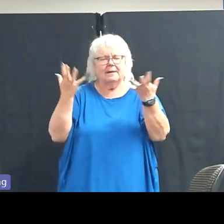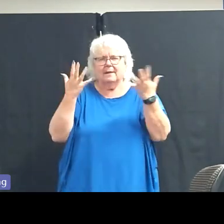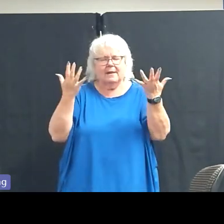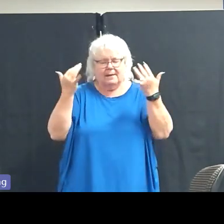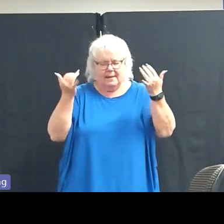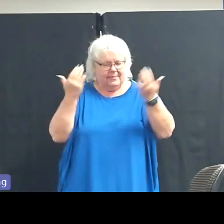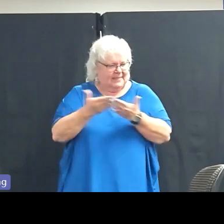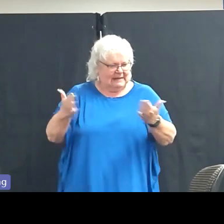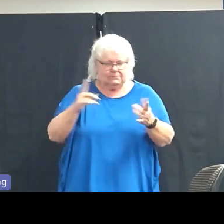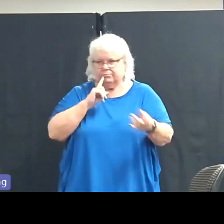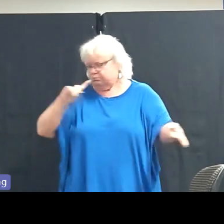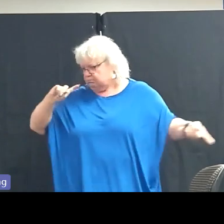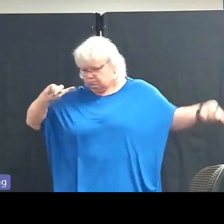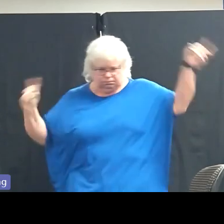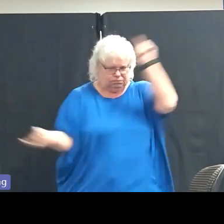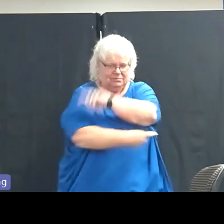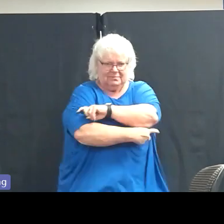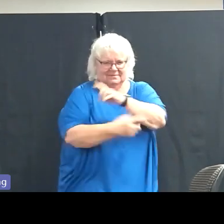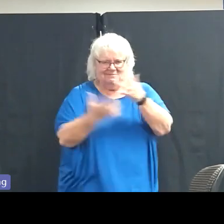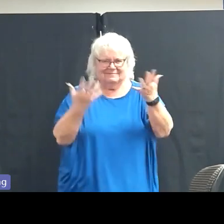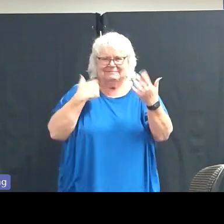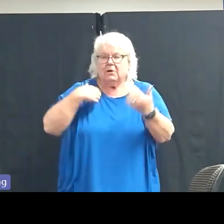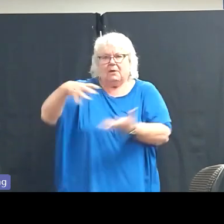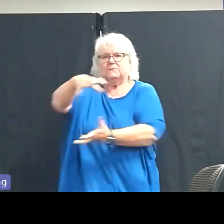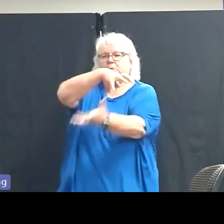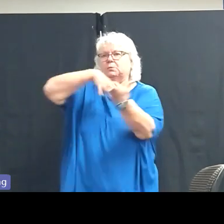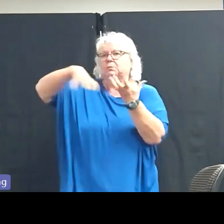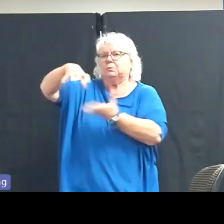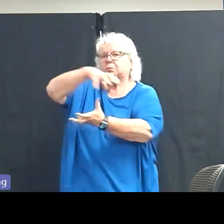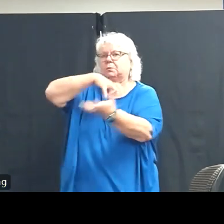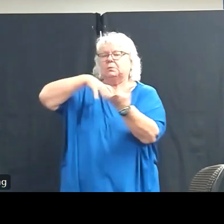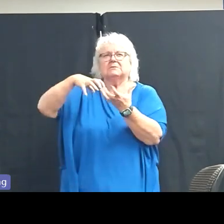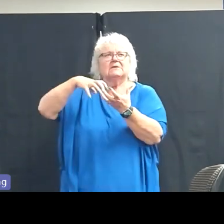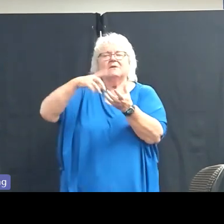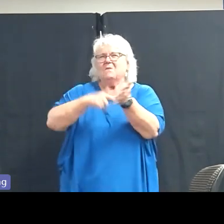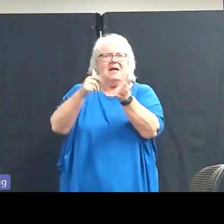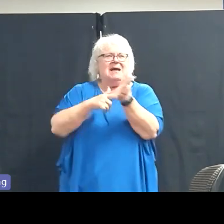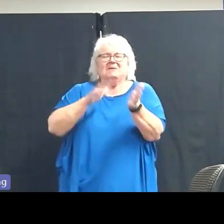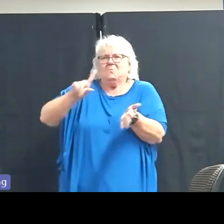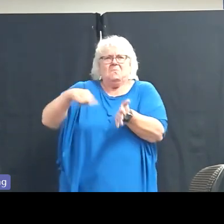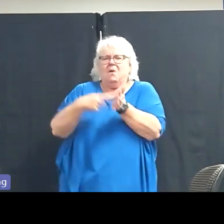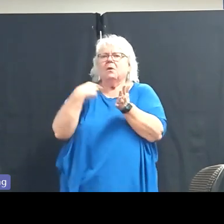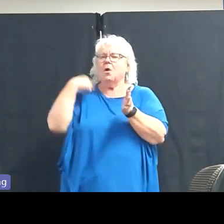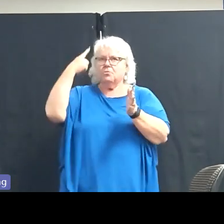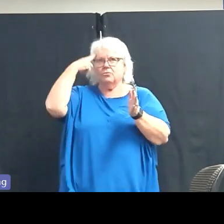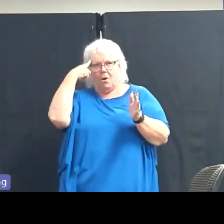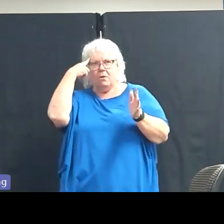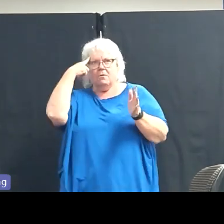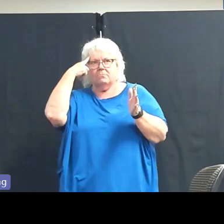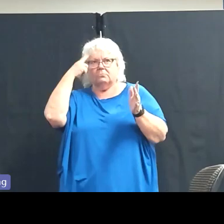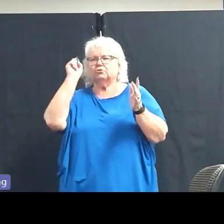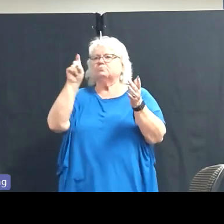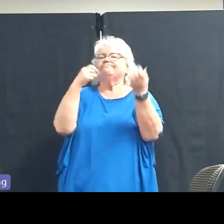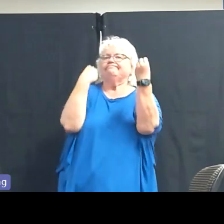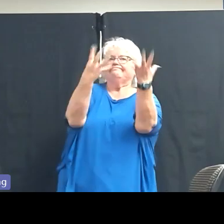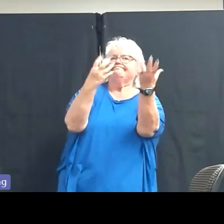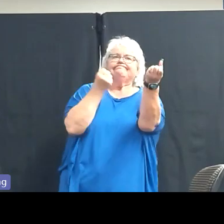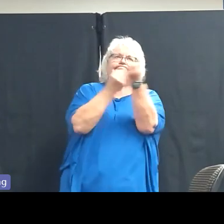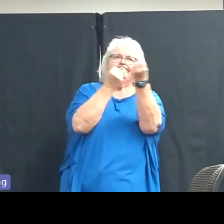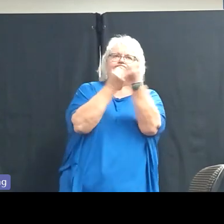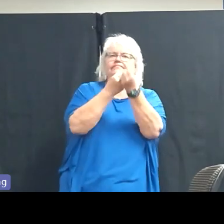for the school. You would see how great we are. It's confusing. I just don't